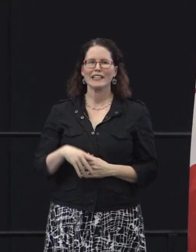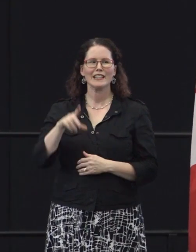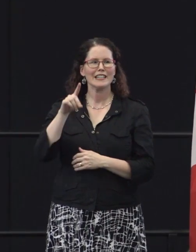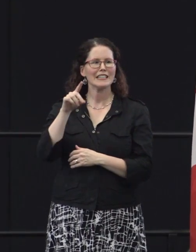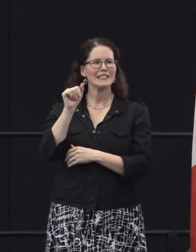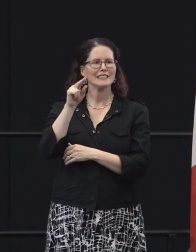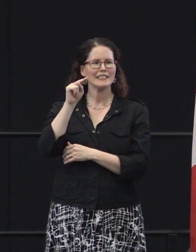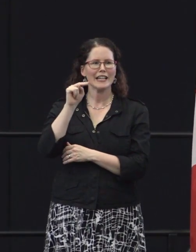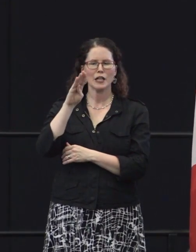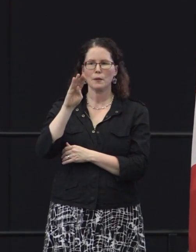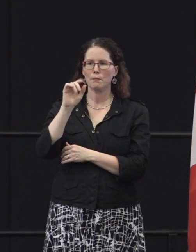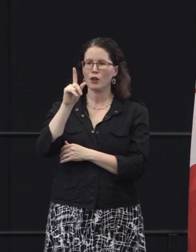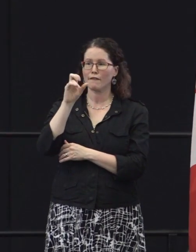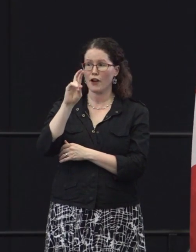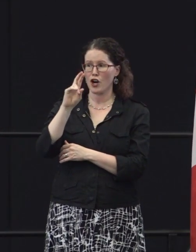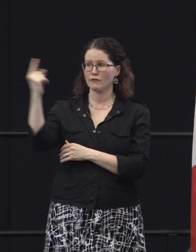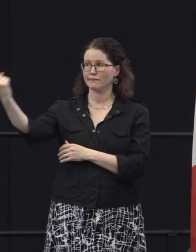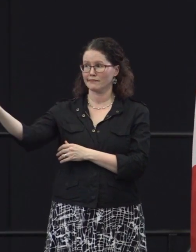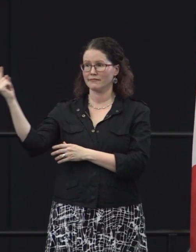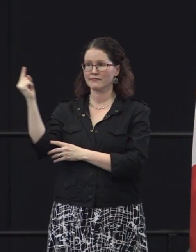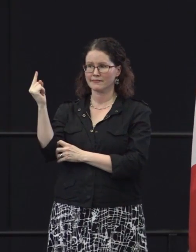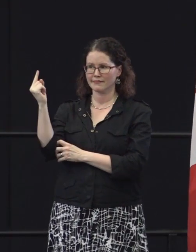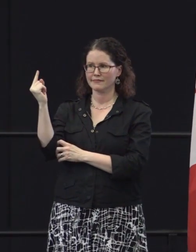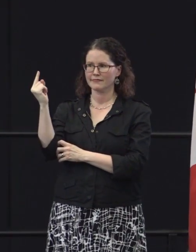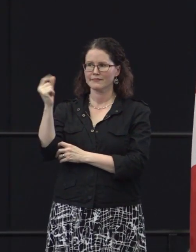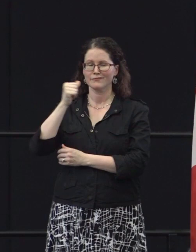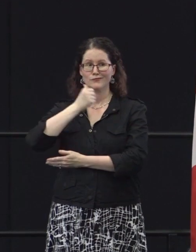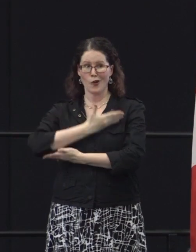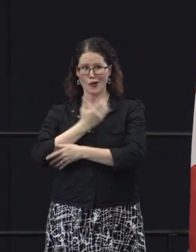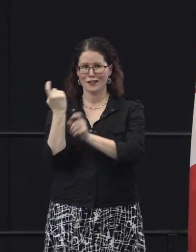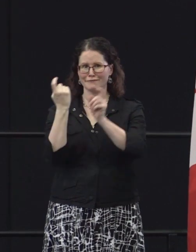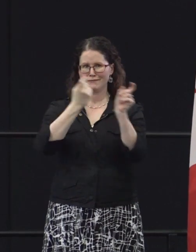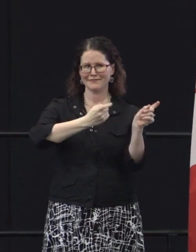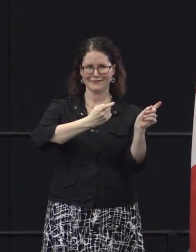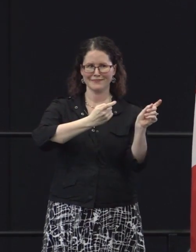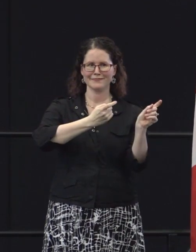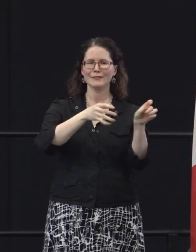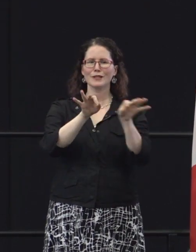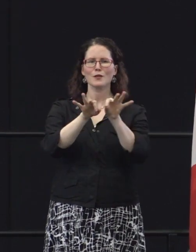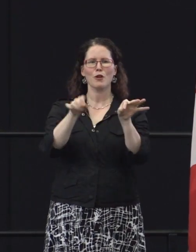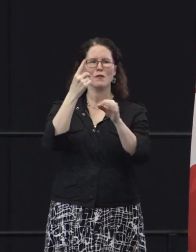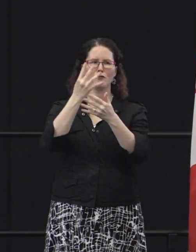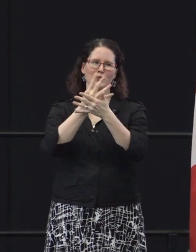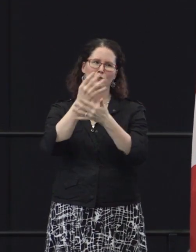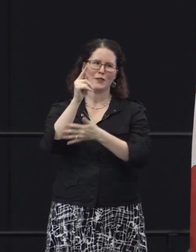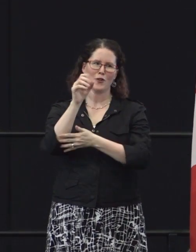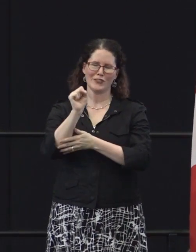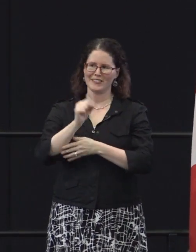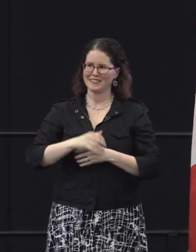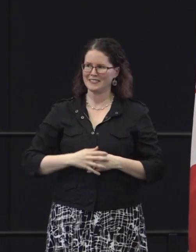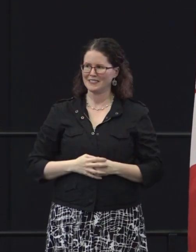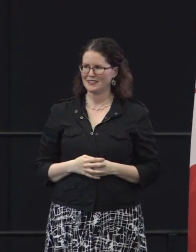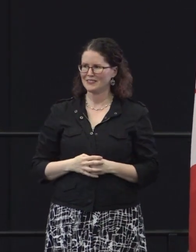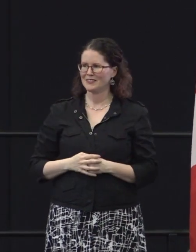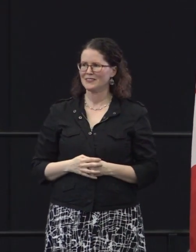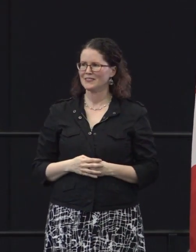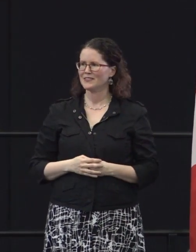Dan Boulevard joins us now to present his daughter with a Diploma in Screen Arts.